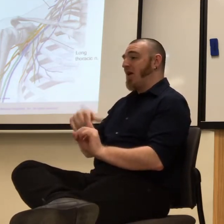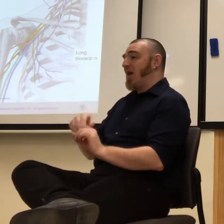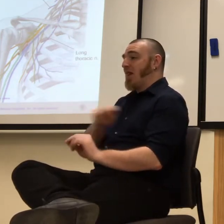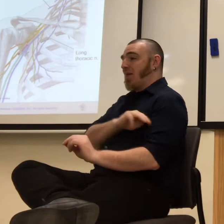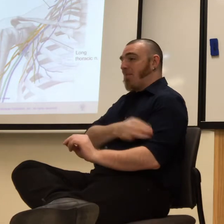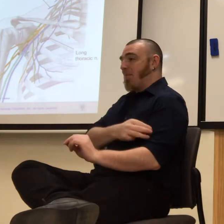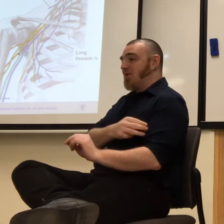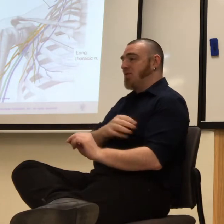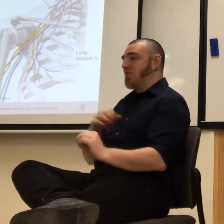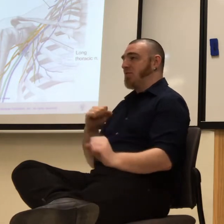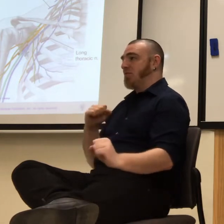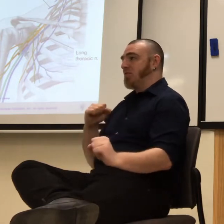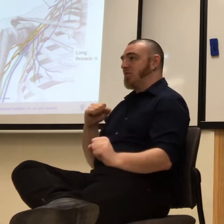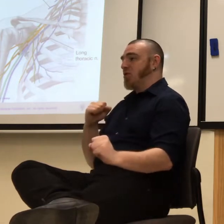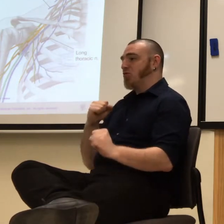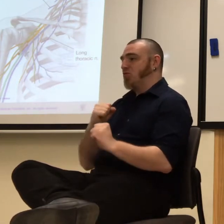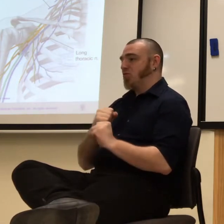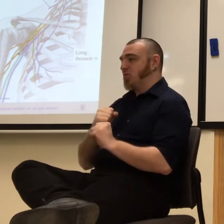function.